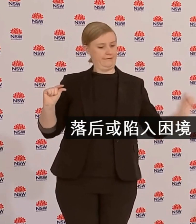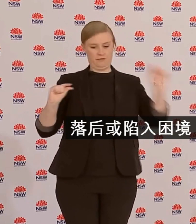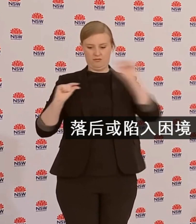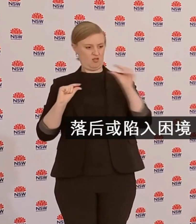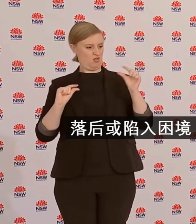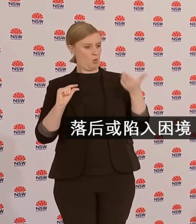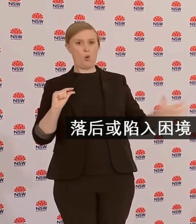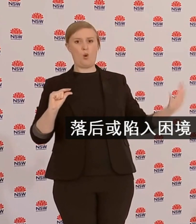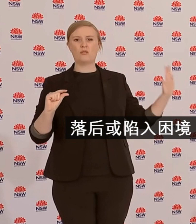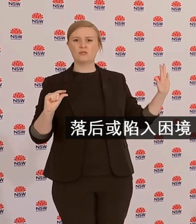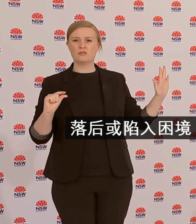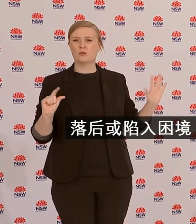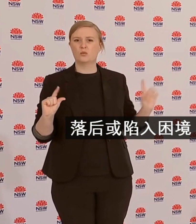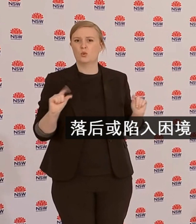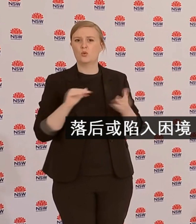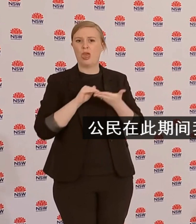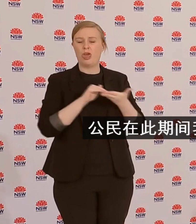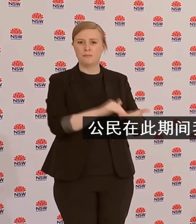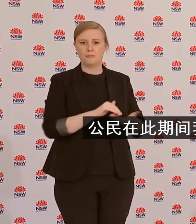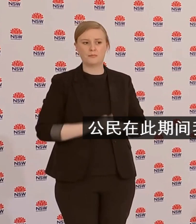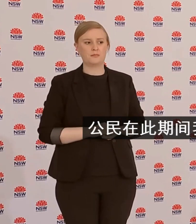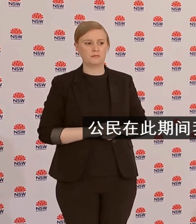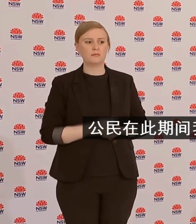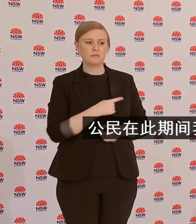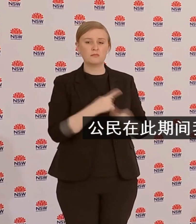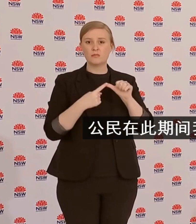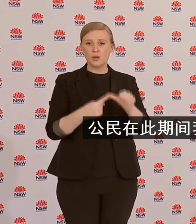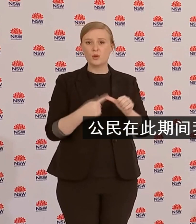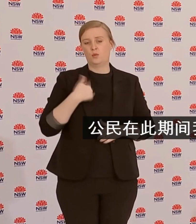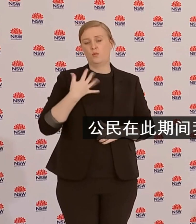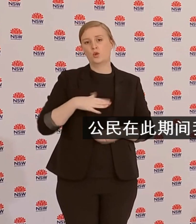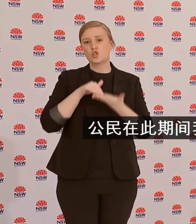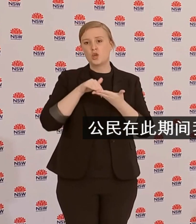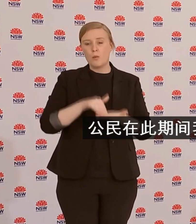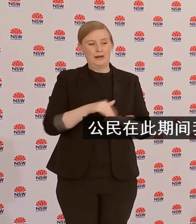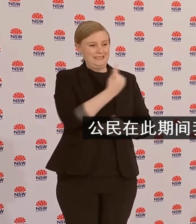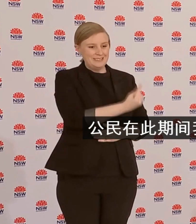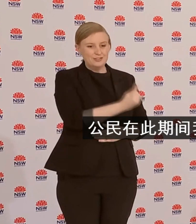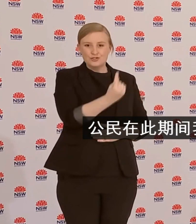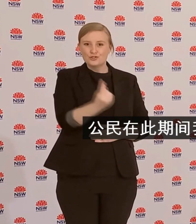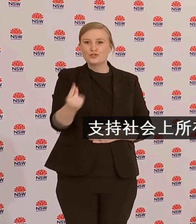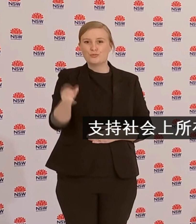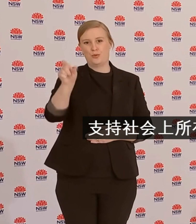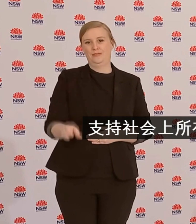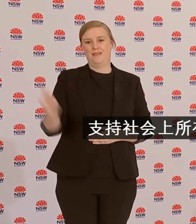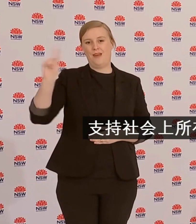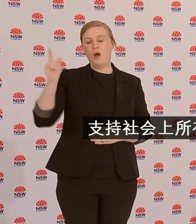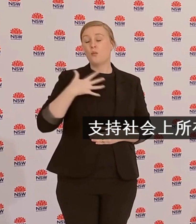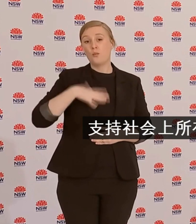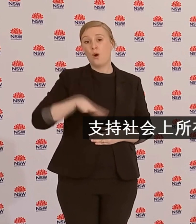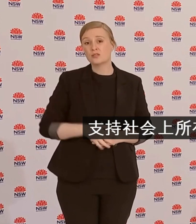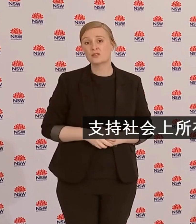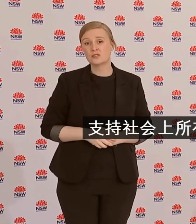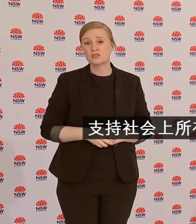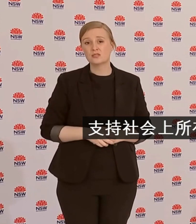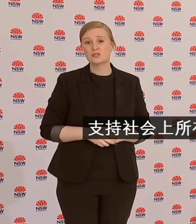behind or falling through the cracks. And we are here to support every single citizen during this time. What we want to do is make sure we're supporting all